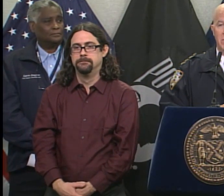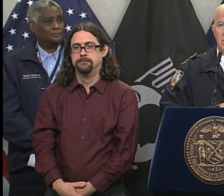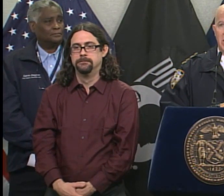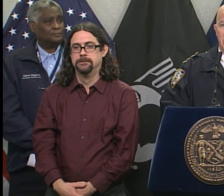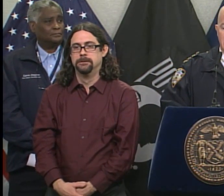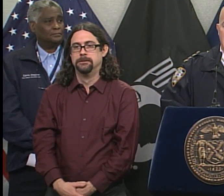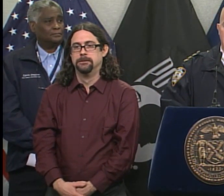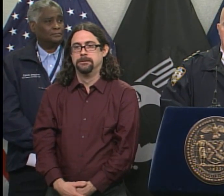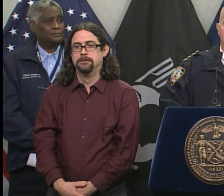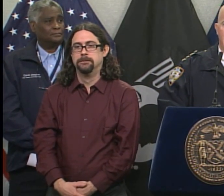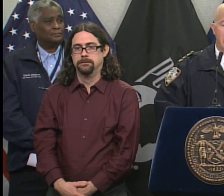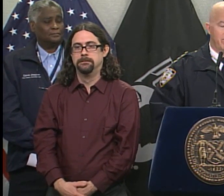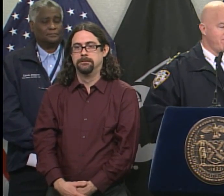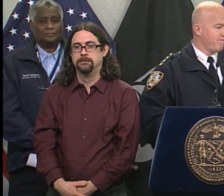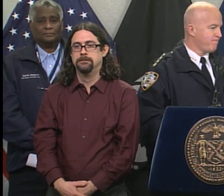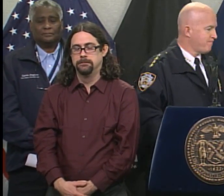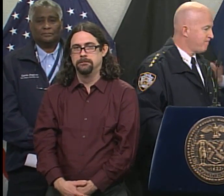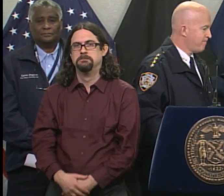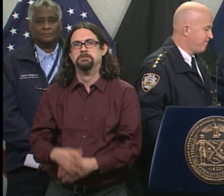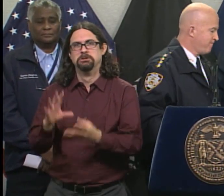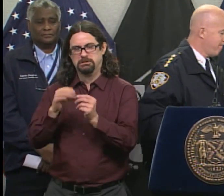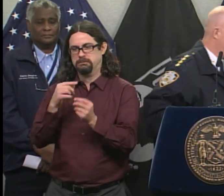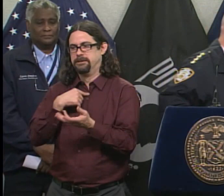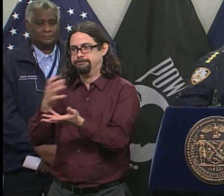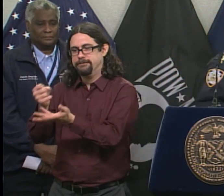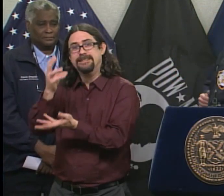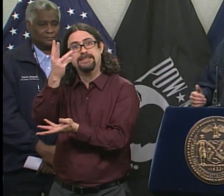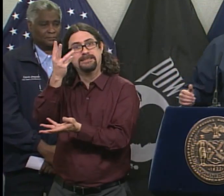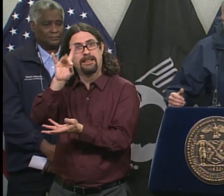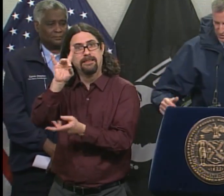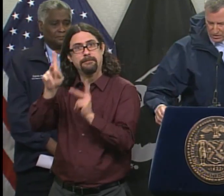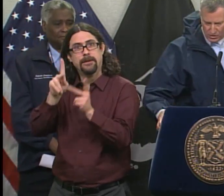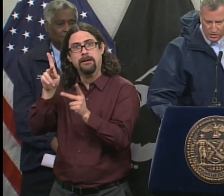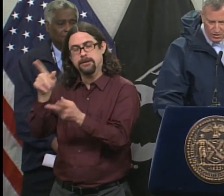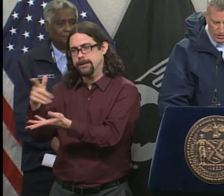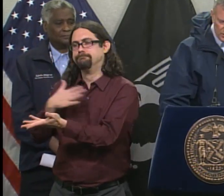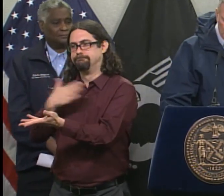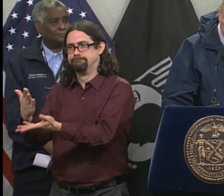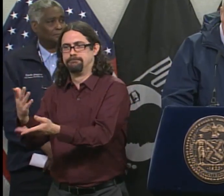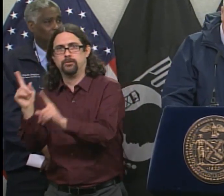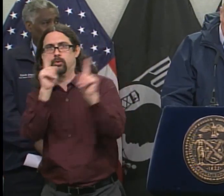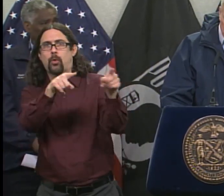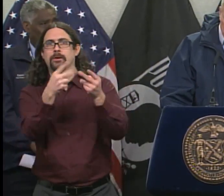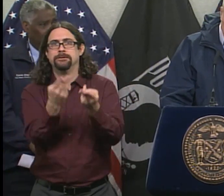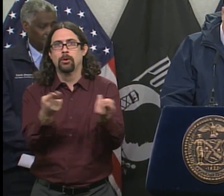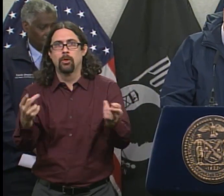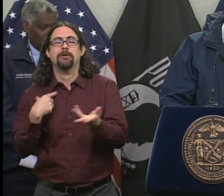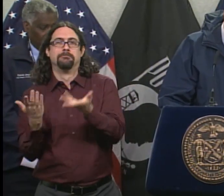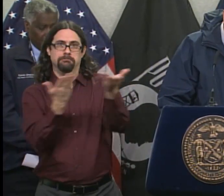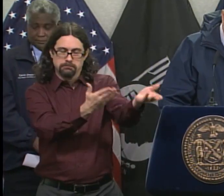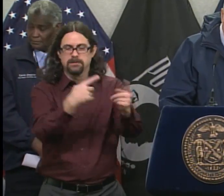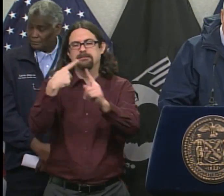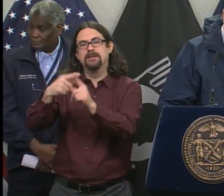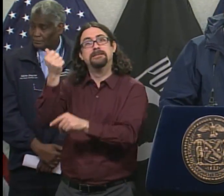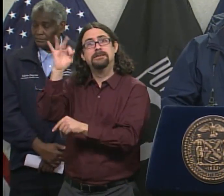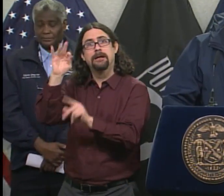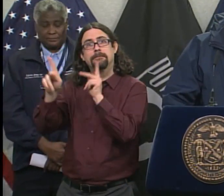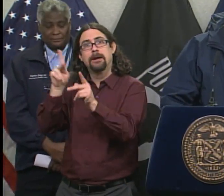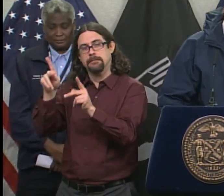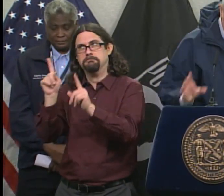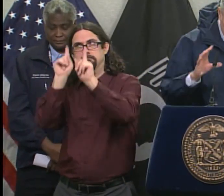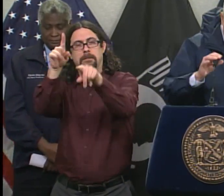brave men and women of the New York City Police Department. Thank you. Finally, want to bring up our Deputy Schools Chancellor,